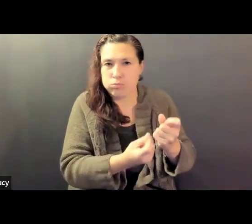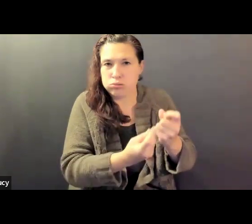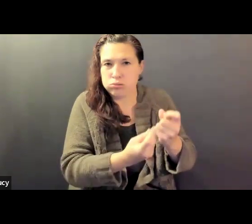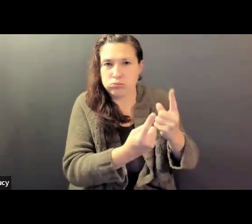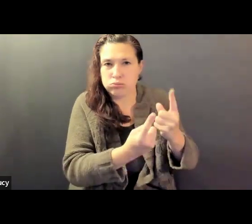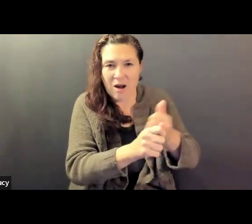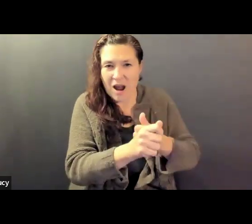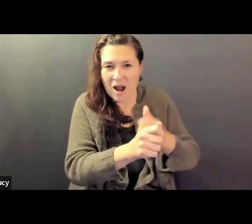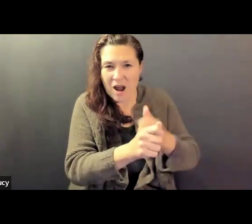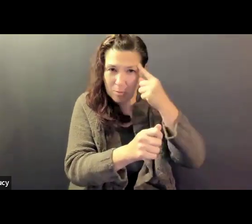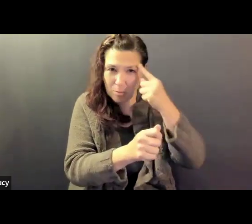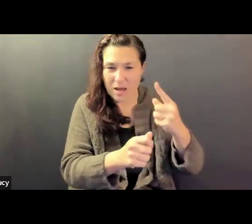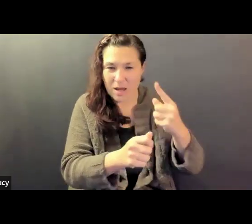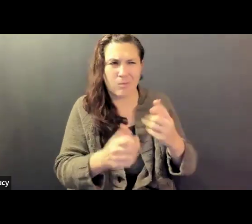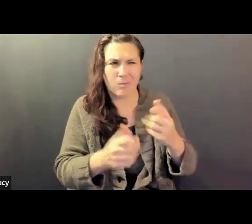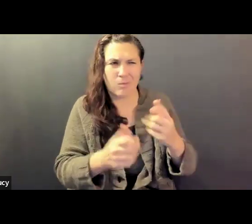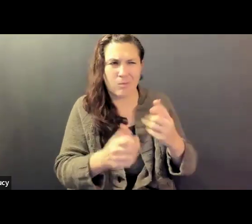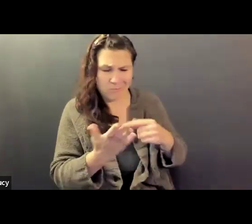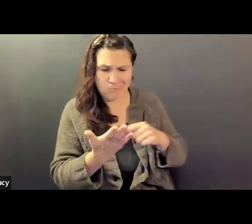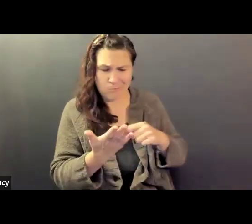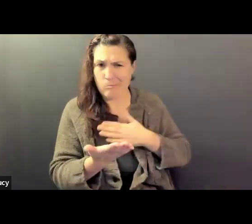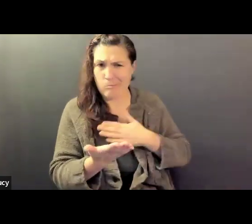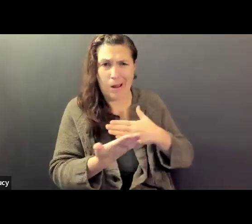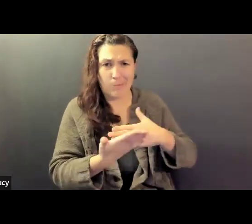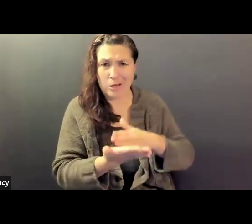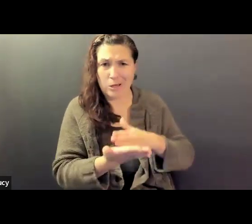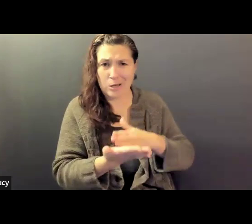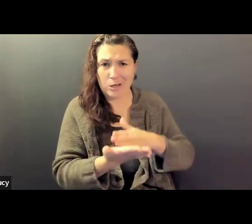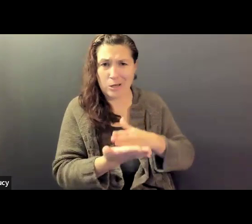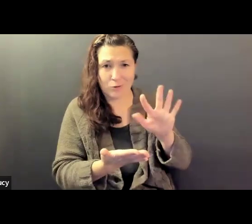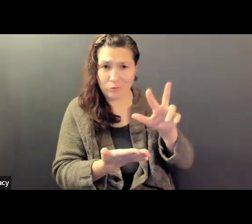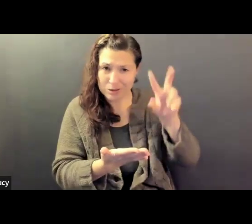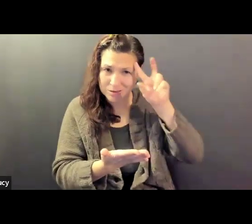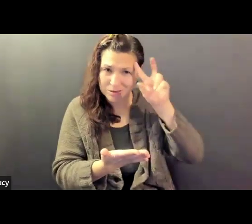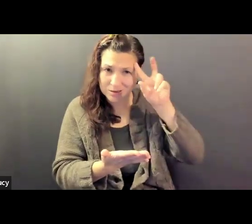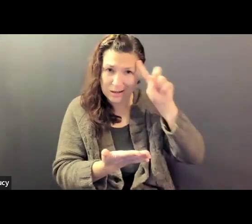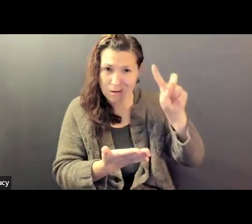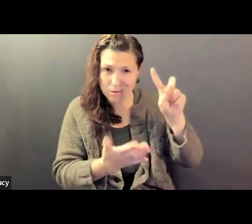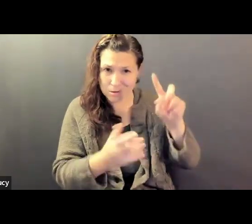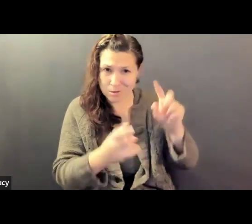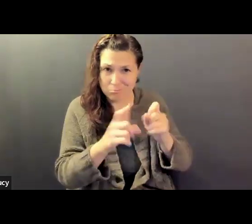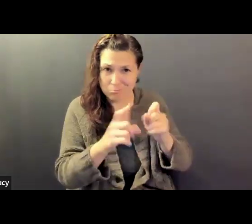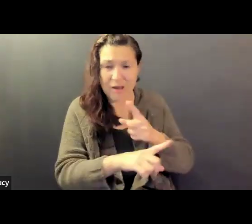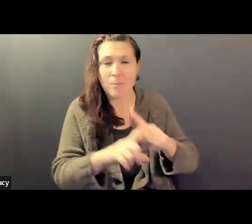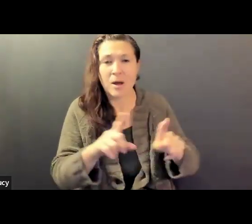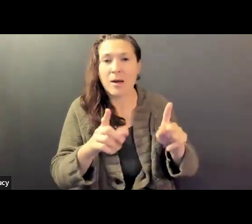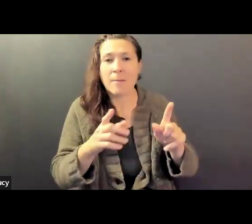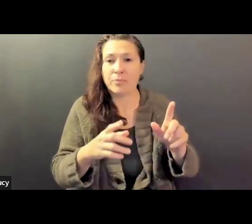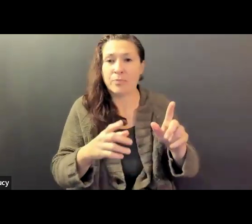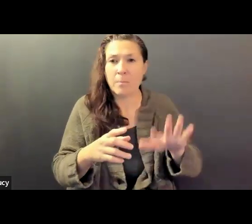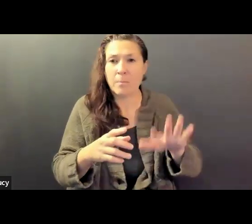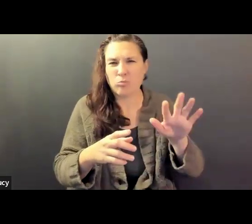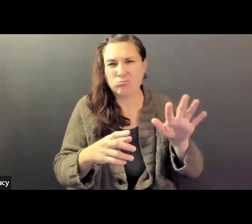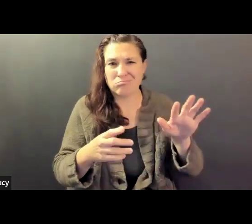happens between me and Desi, of the $276 million. And separately, we'll have a look